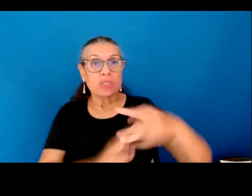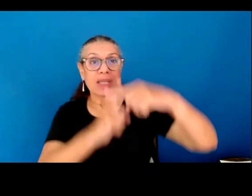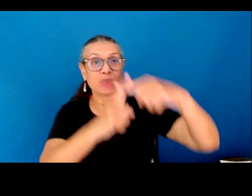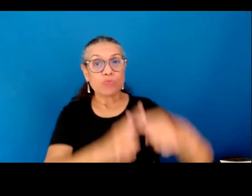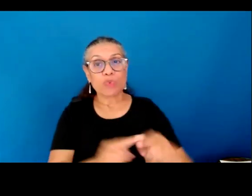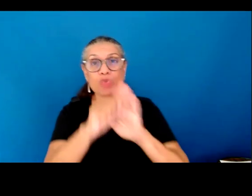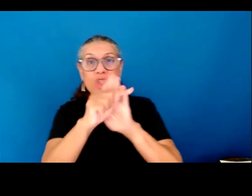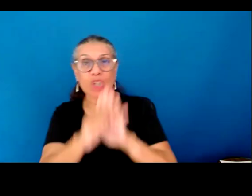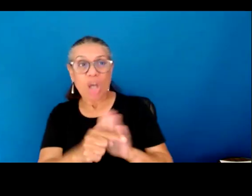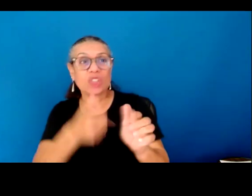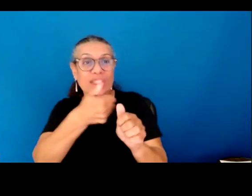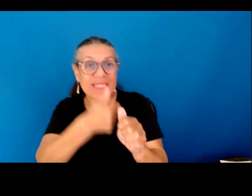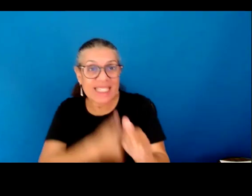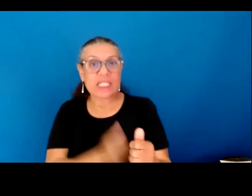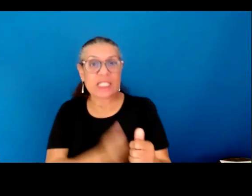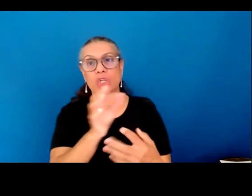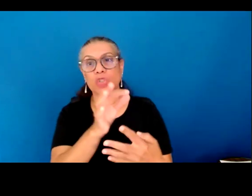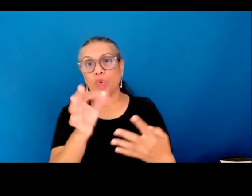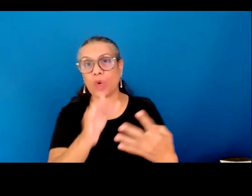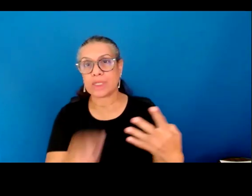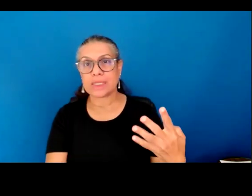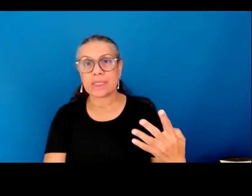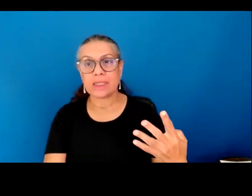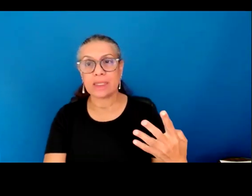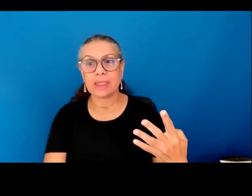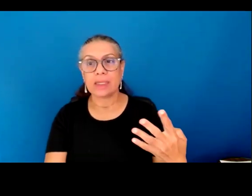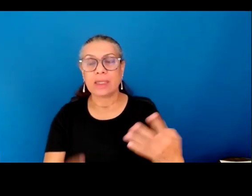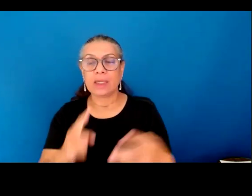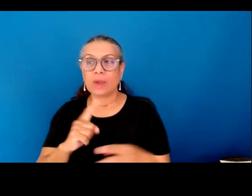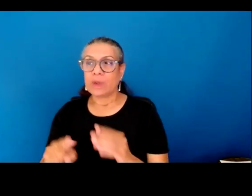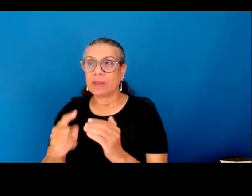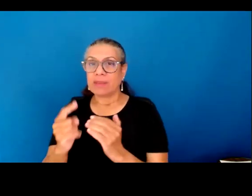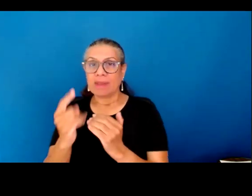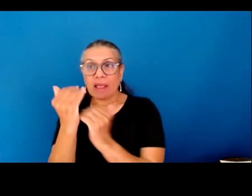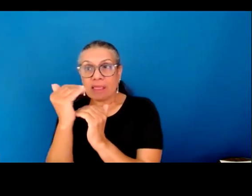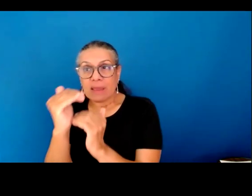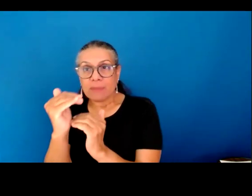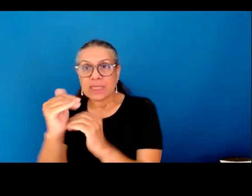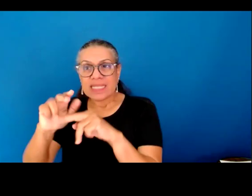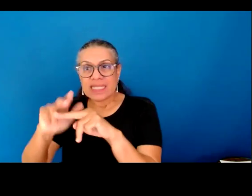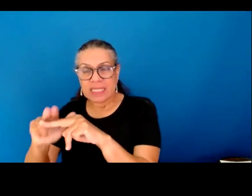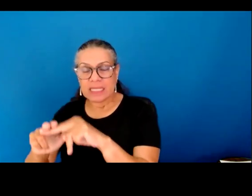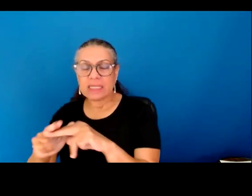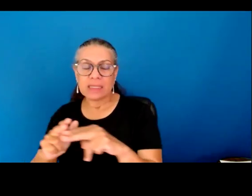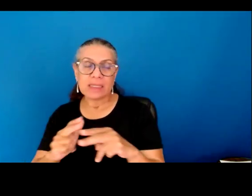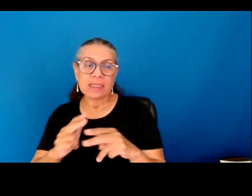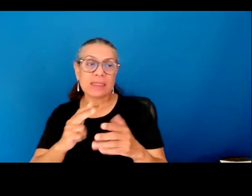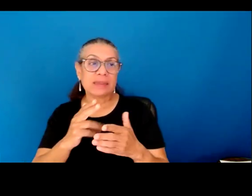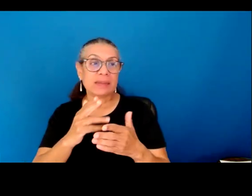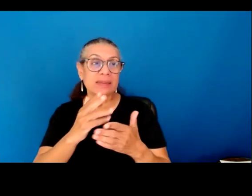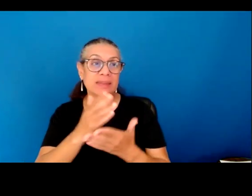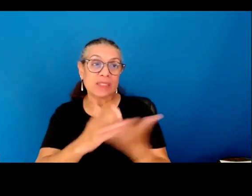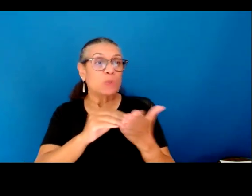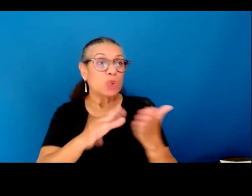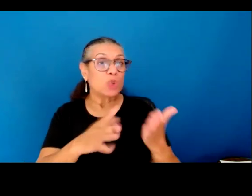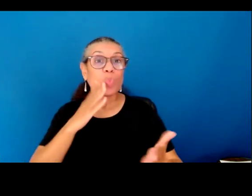minuses. And the truth is, with a finite number of seats, there will be students who make it and students who